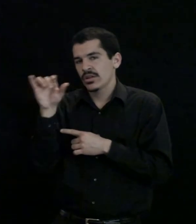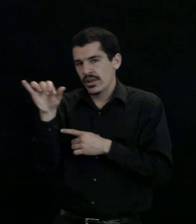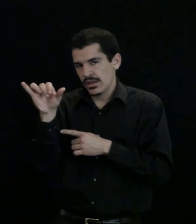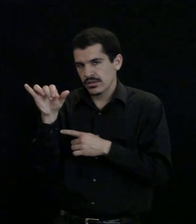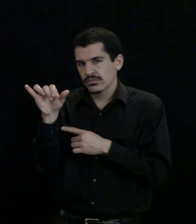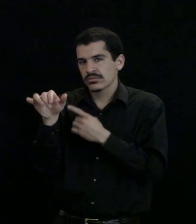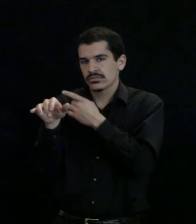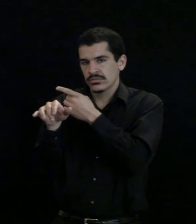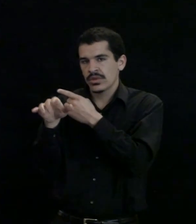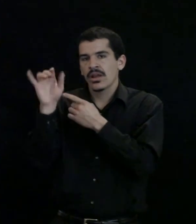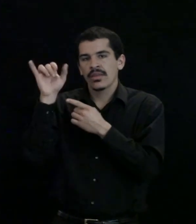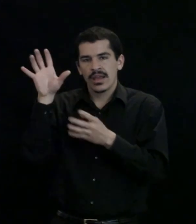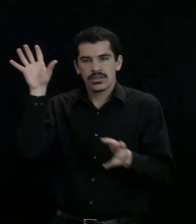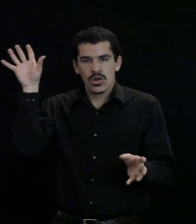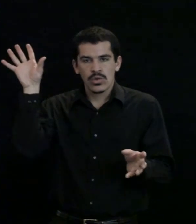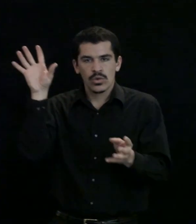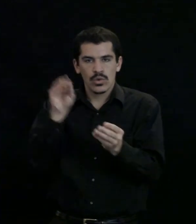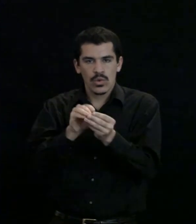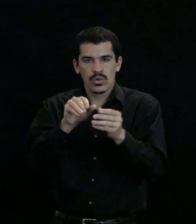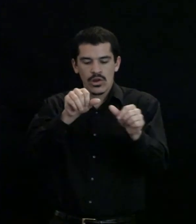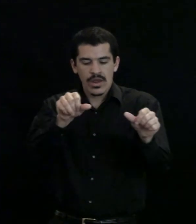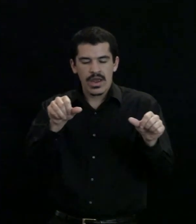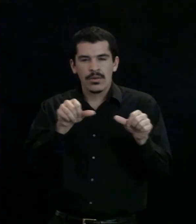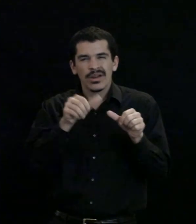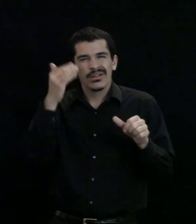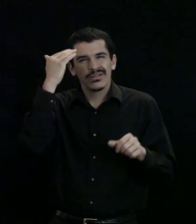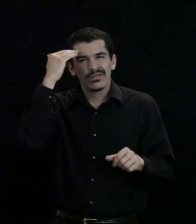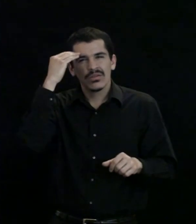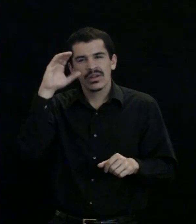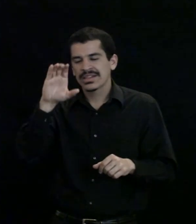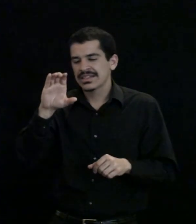space for the Civic Plaza downtown.